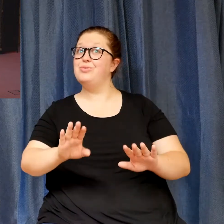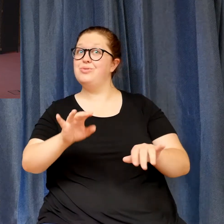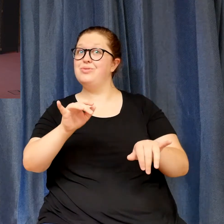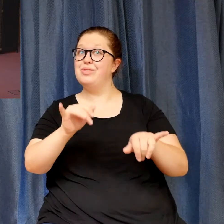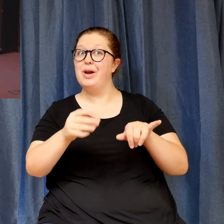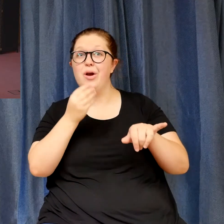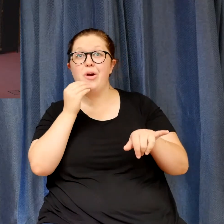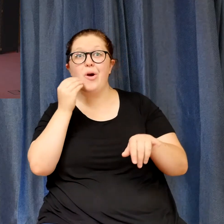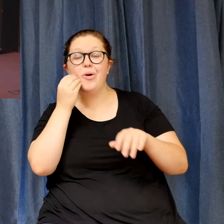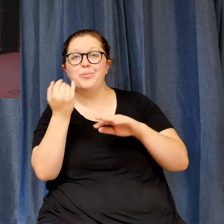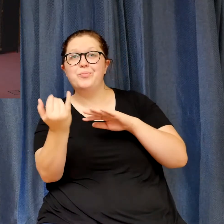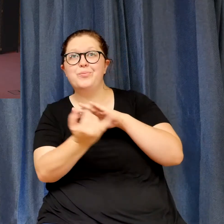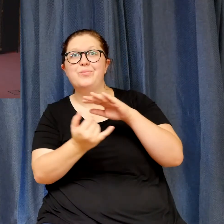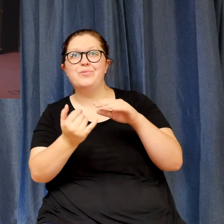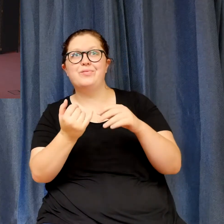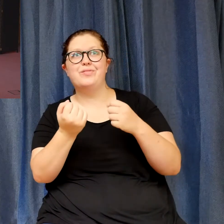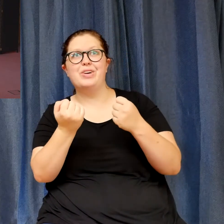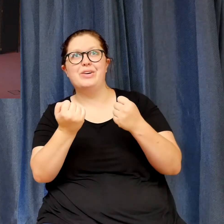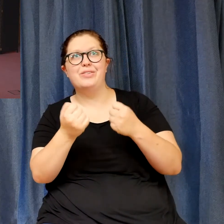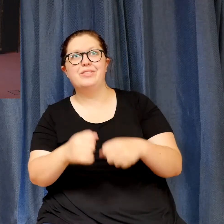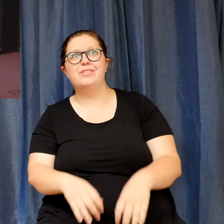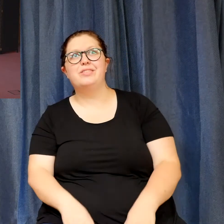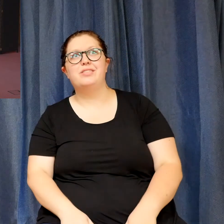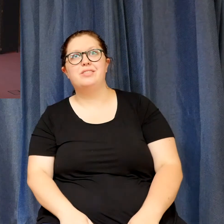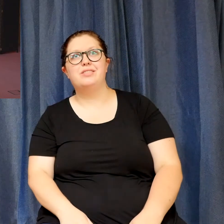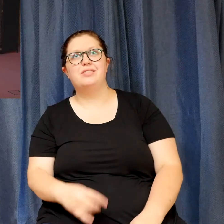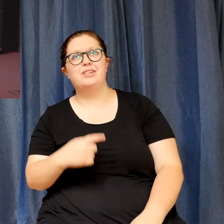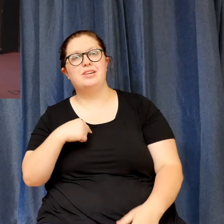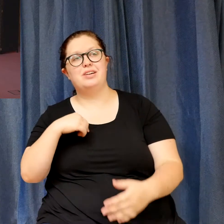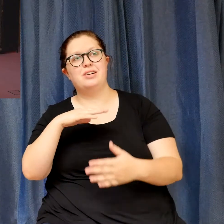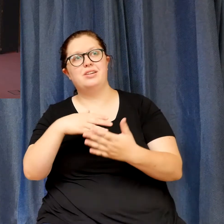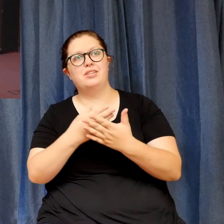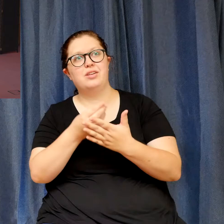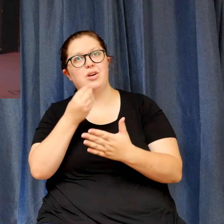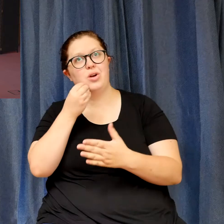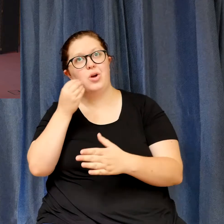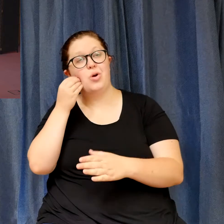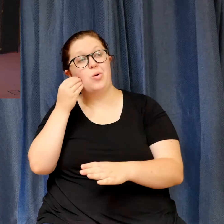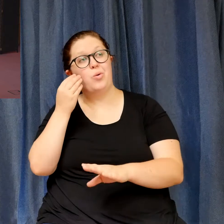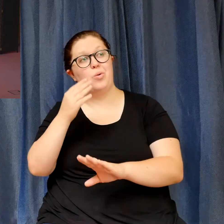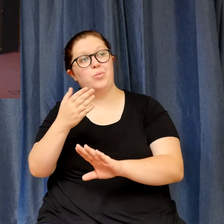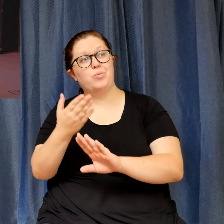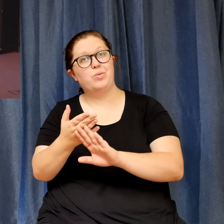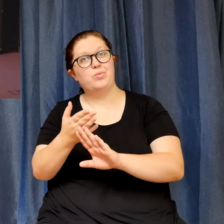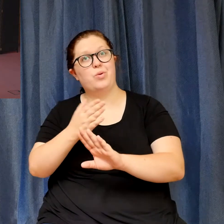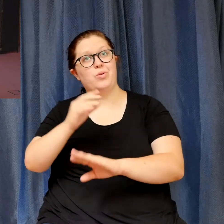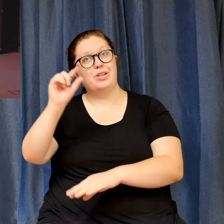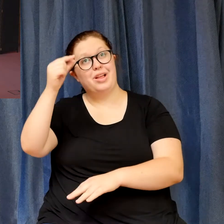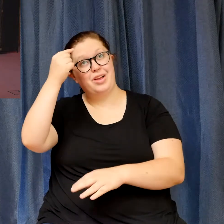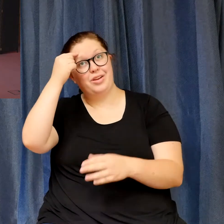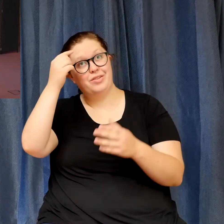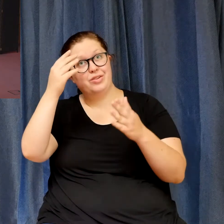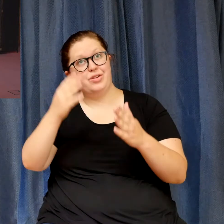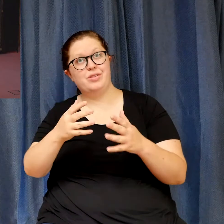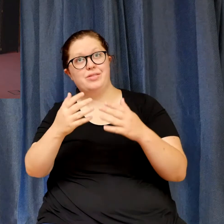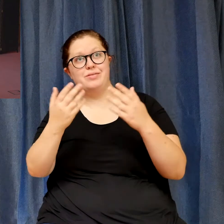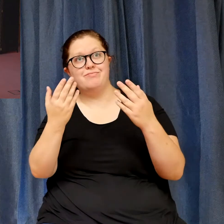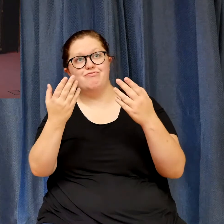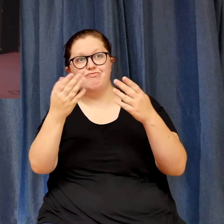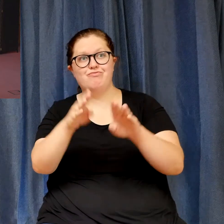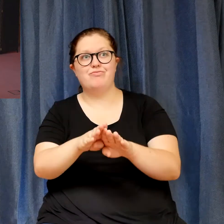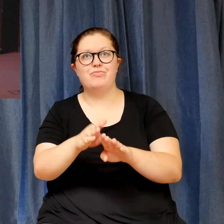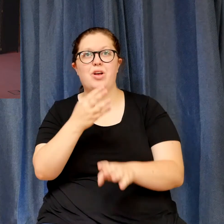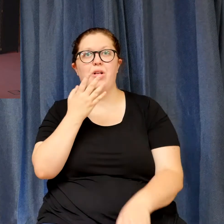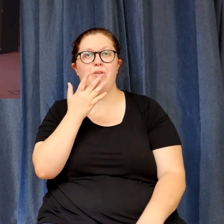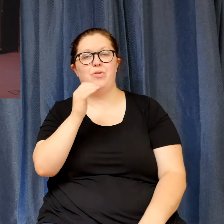quarantine vehicle. And so I get home just before our governor shuts down